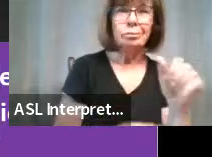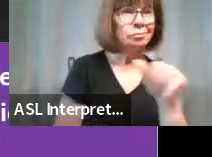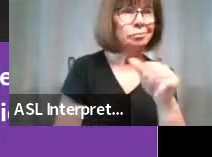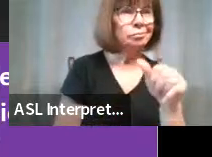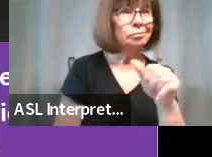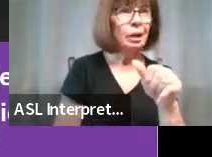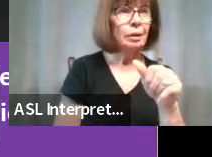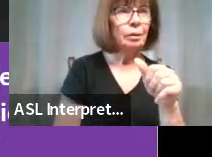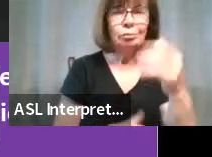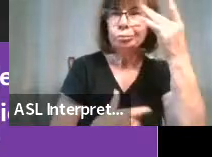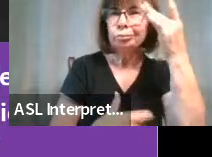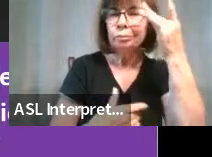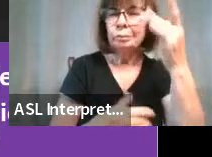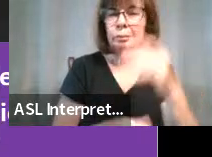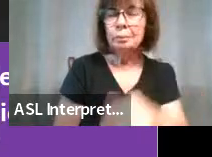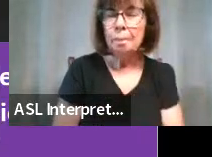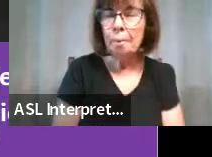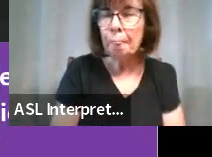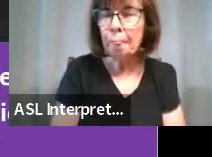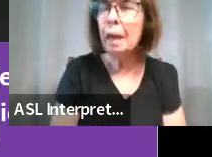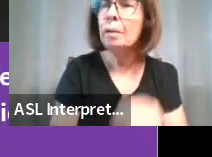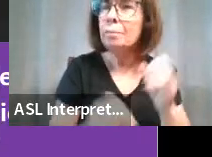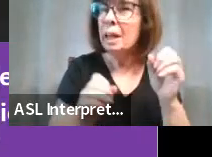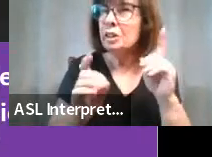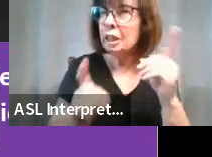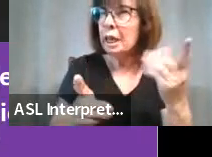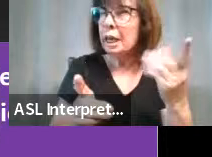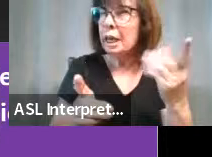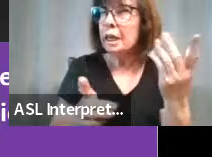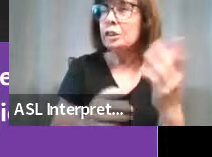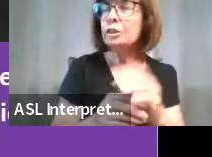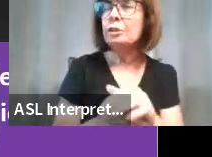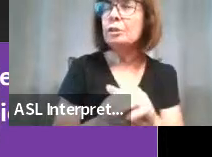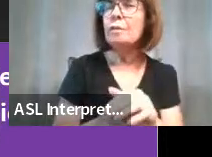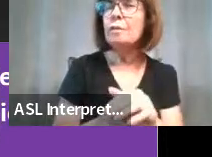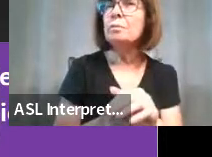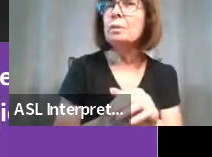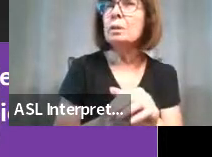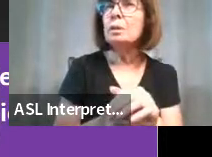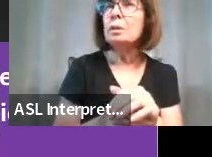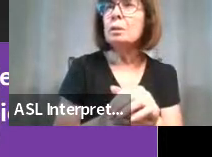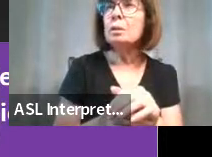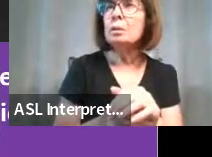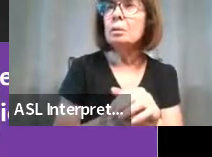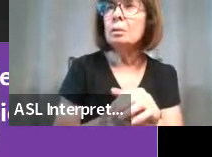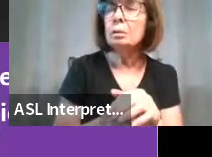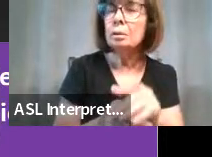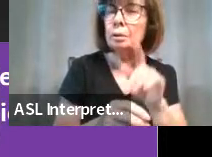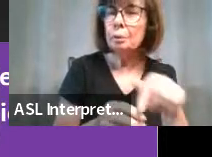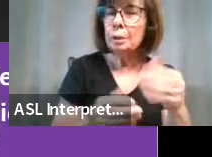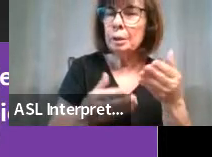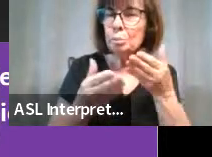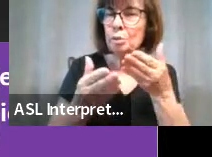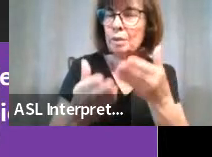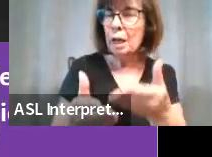for the vaccination side and education around the service we provide and so forth.